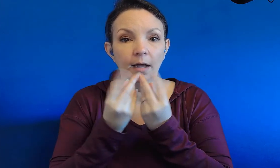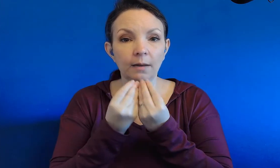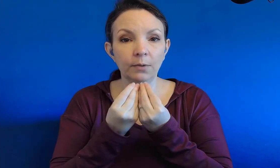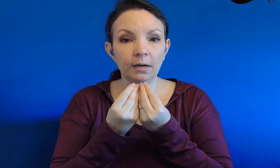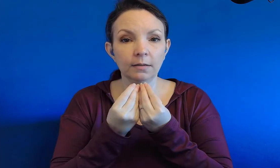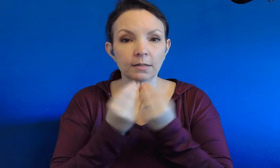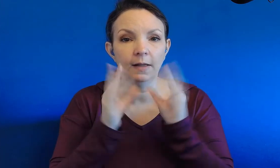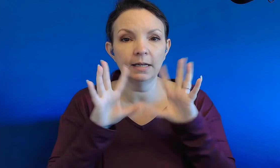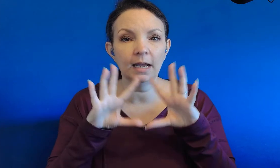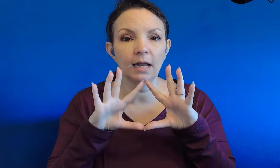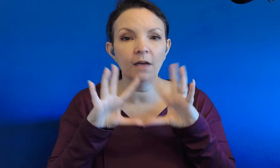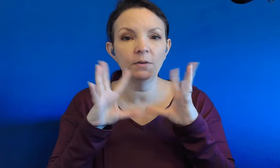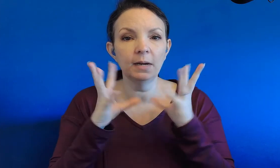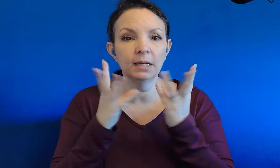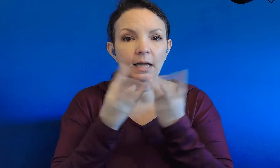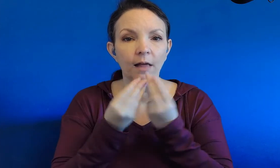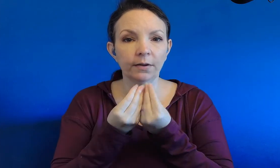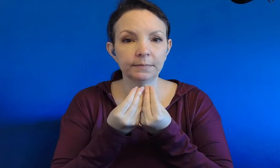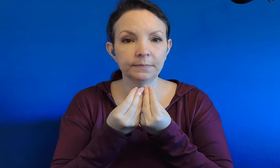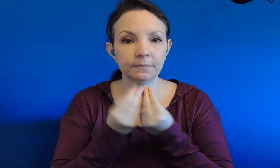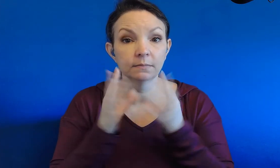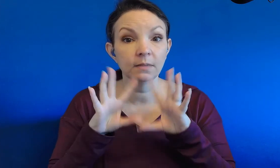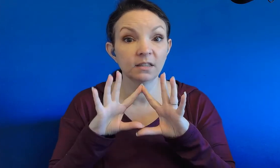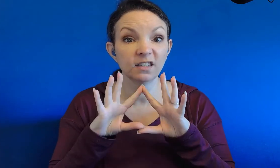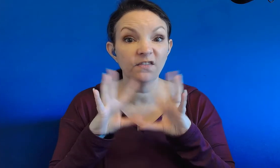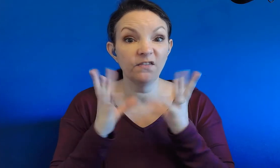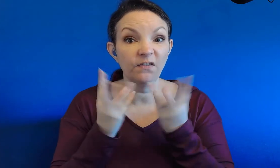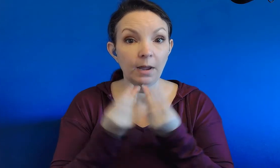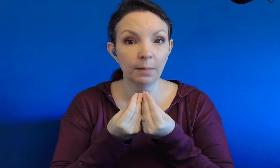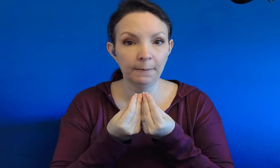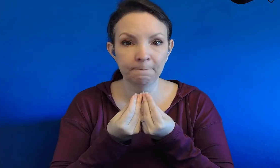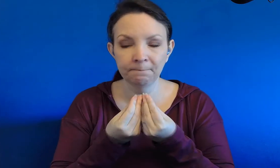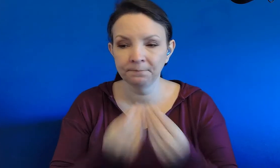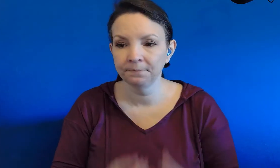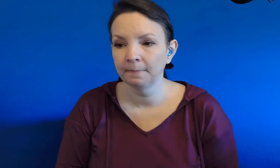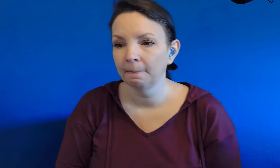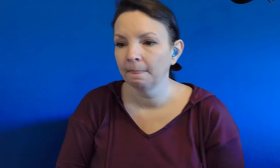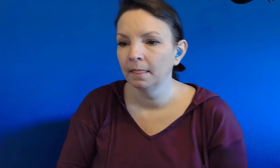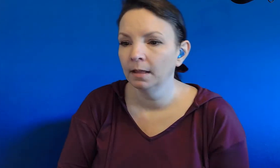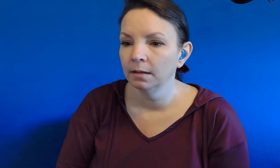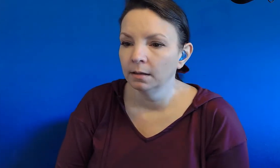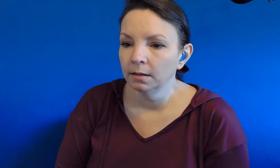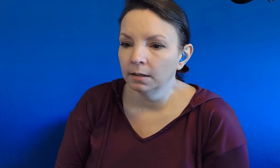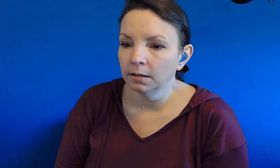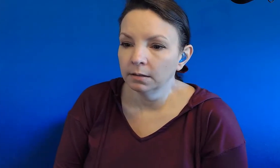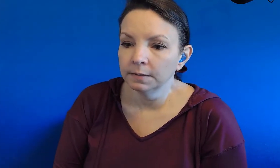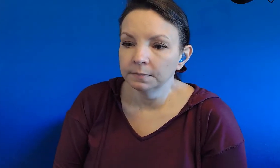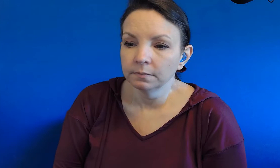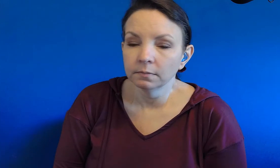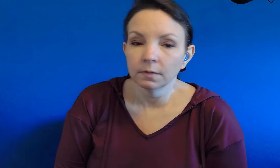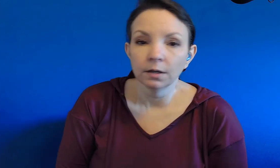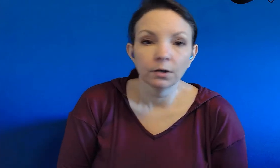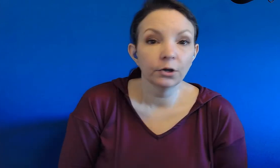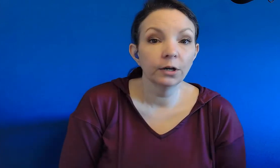bring, it's like taking everybody together. It's family. Girl and